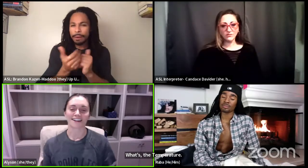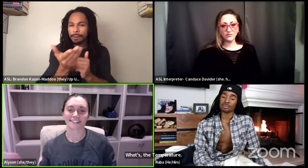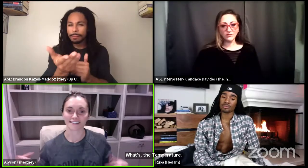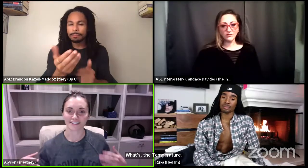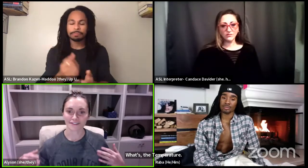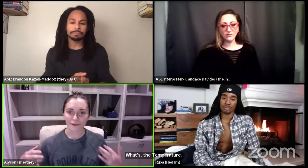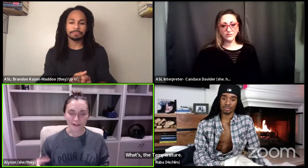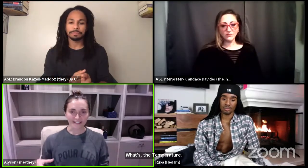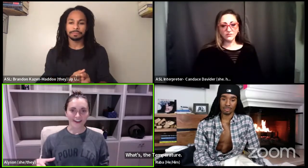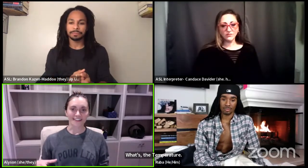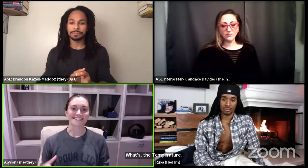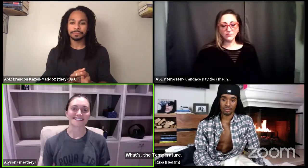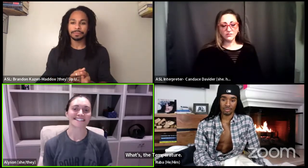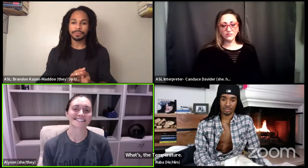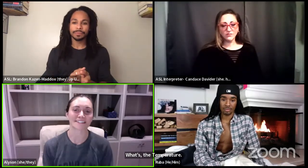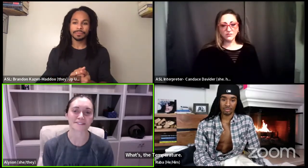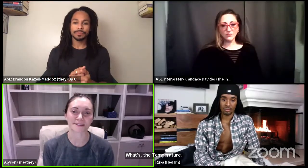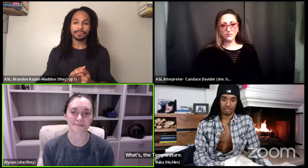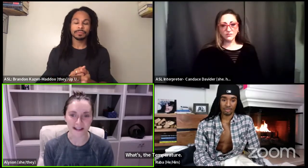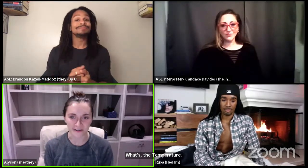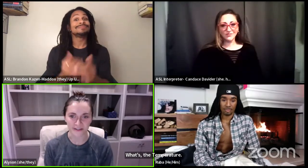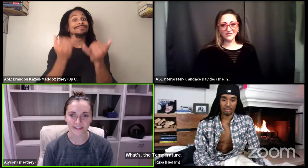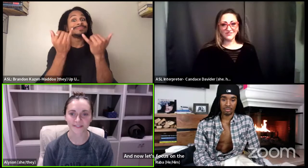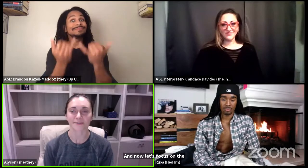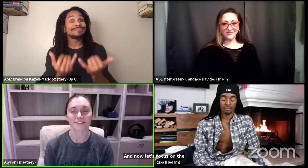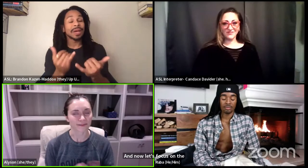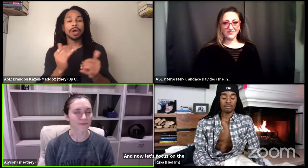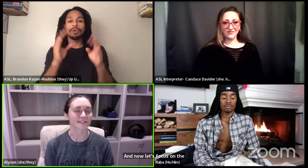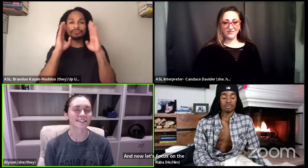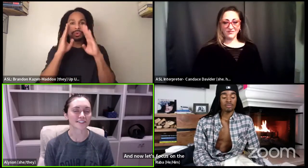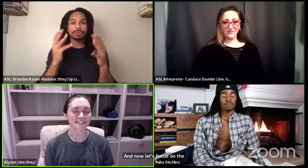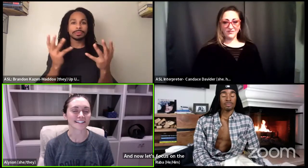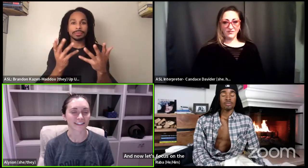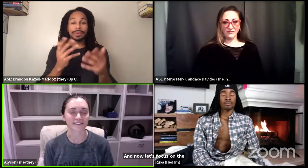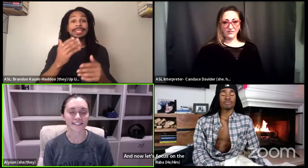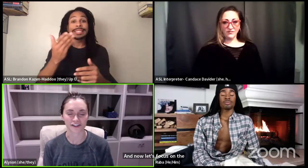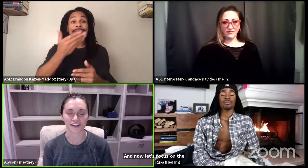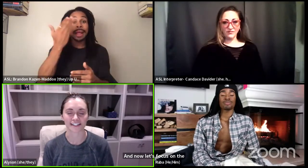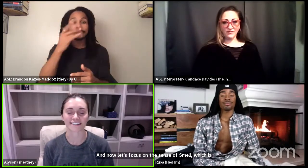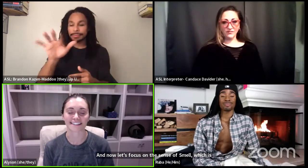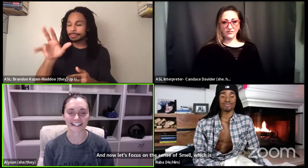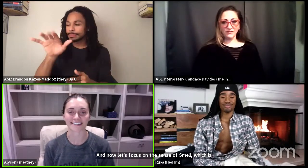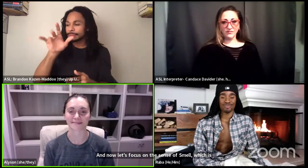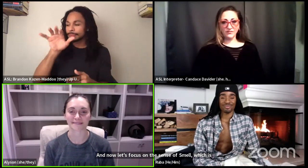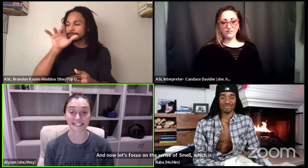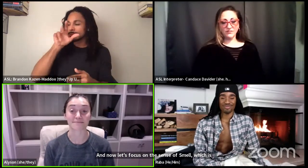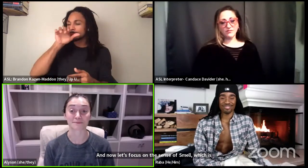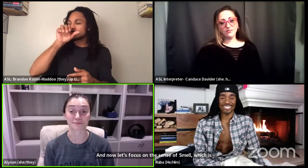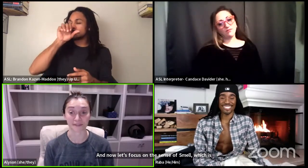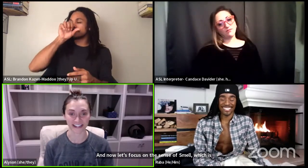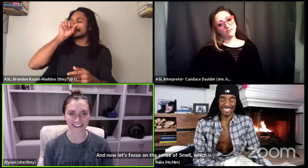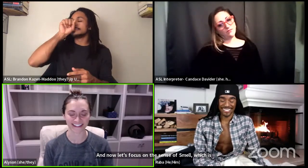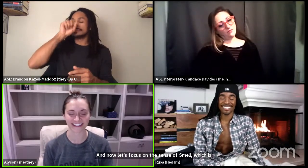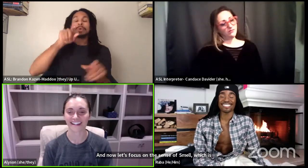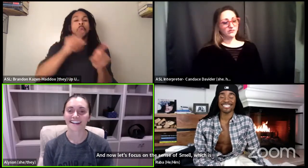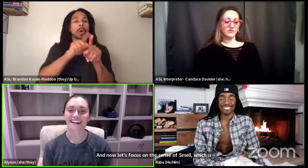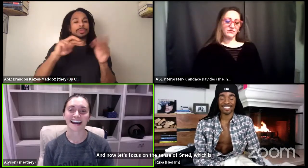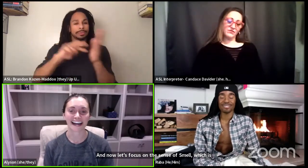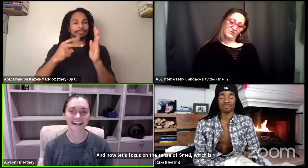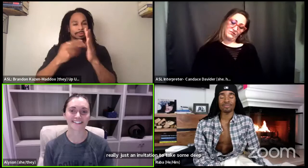And now let's focus on the sense of smell, which is really just an invitation to take some deep